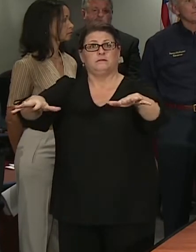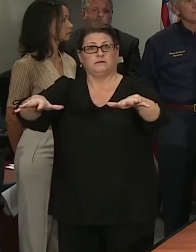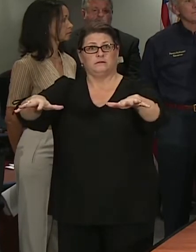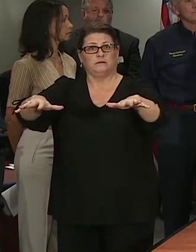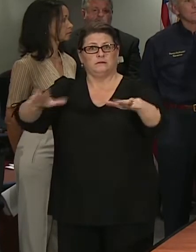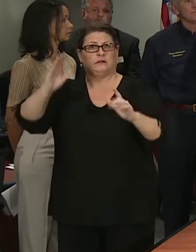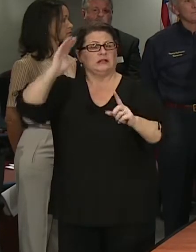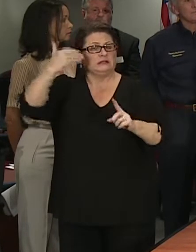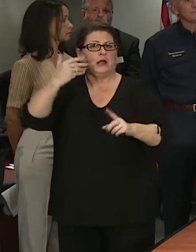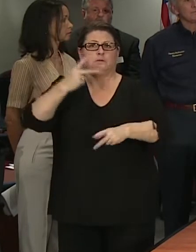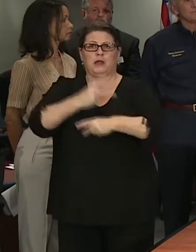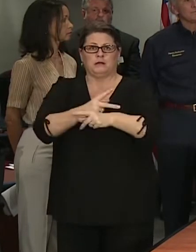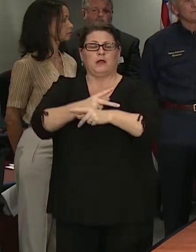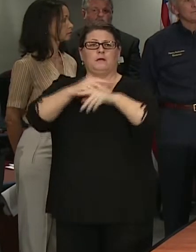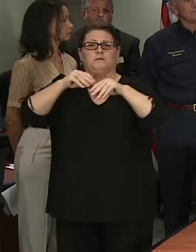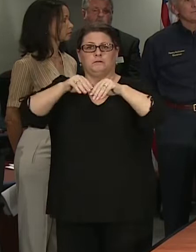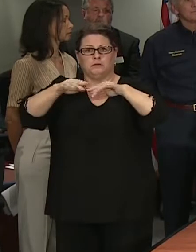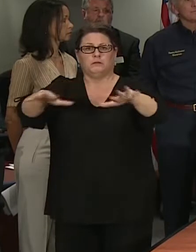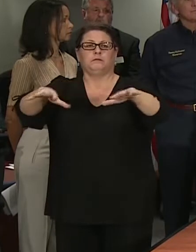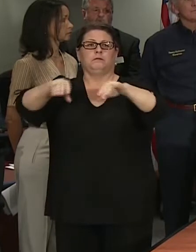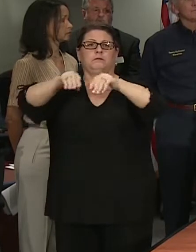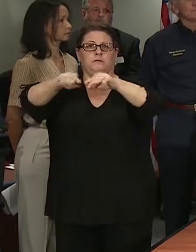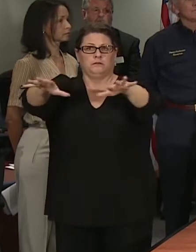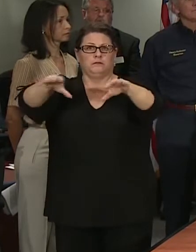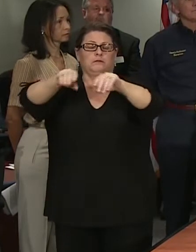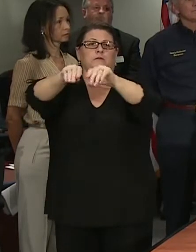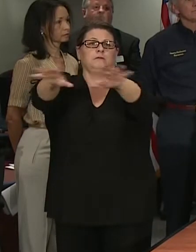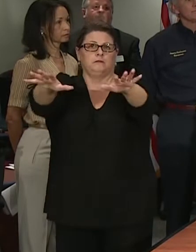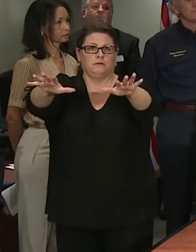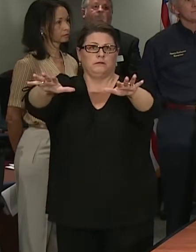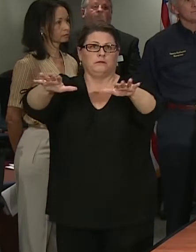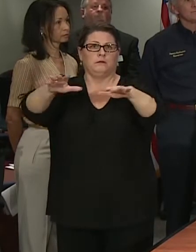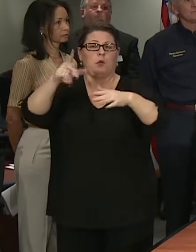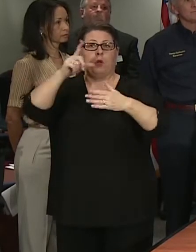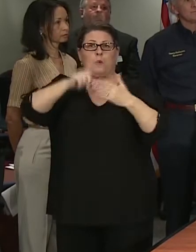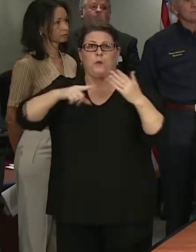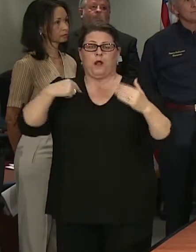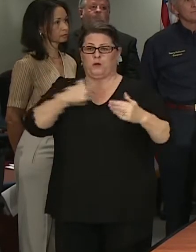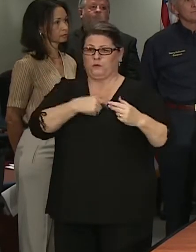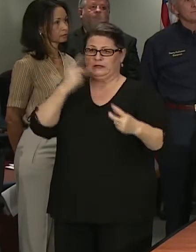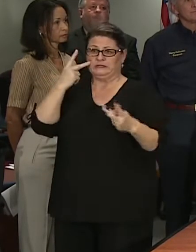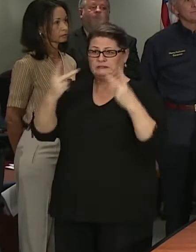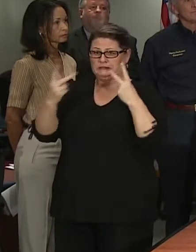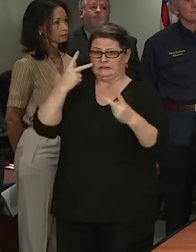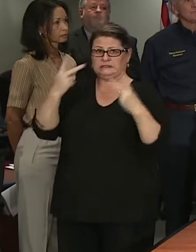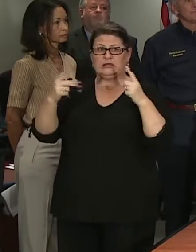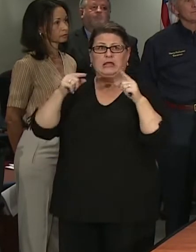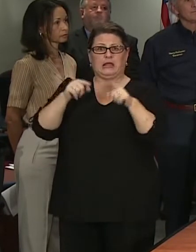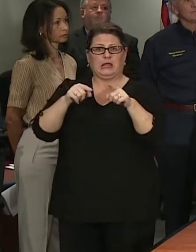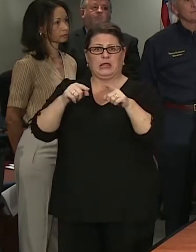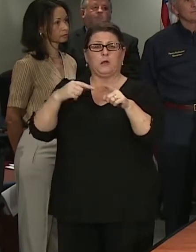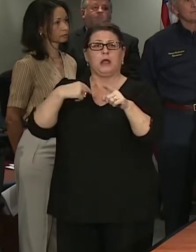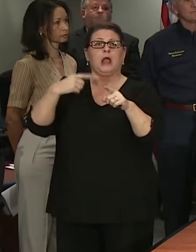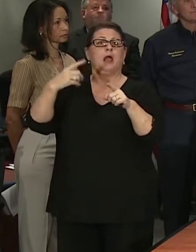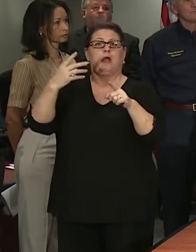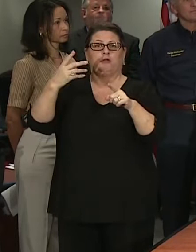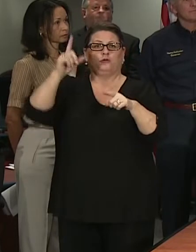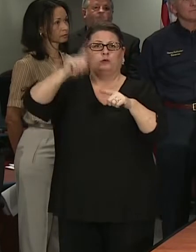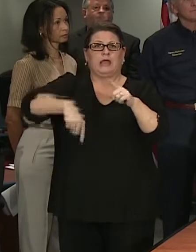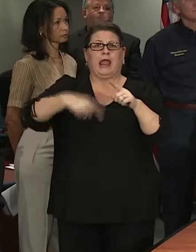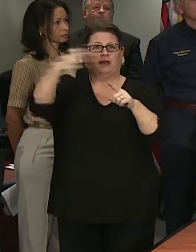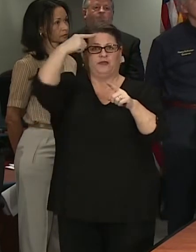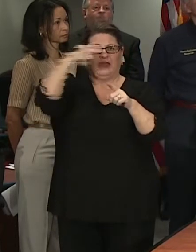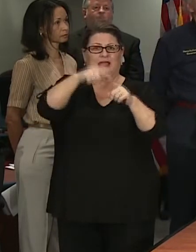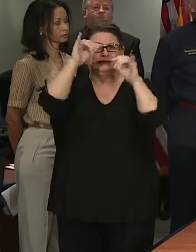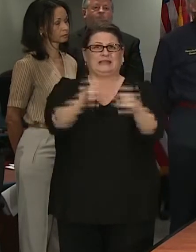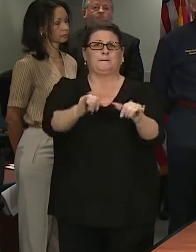ever-moving target. When I say that, the projections and the numbers that we're looking at have changed, and we anticipate they will